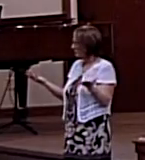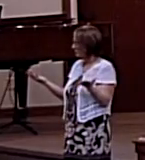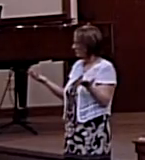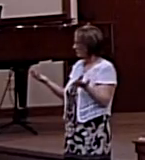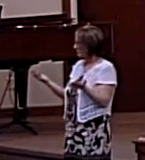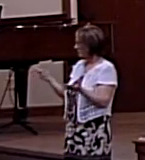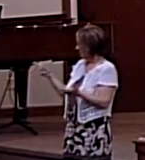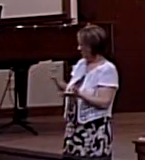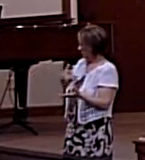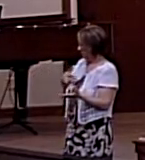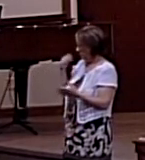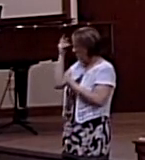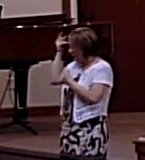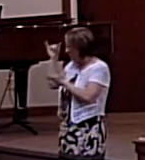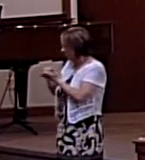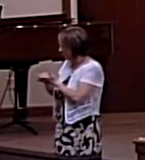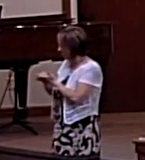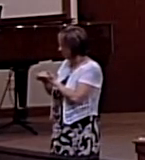something that